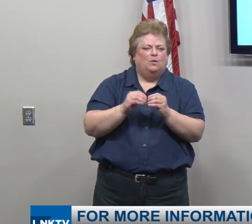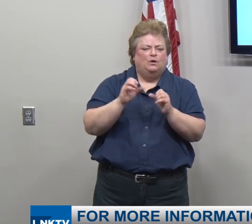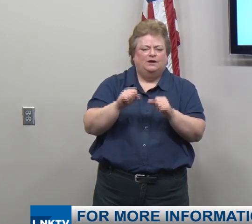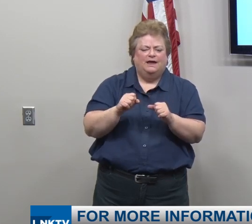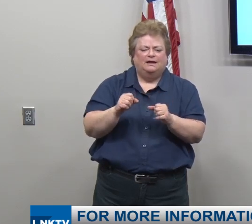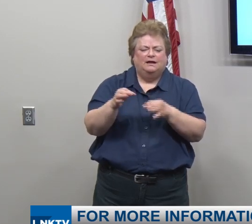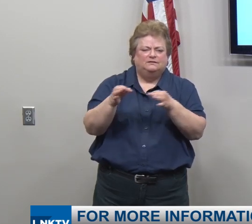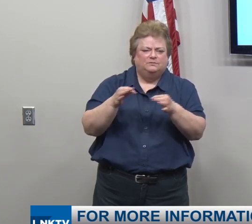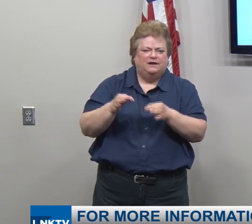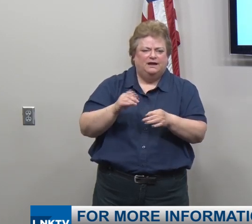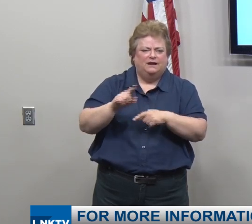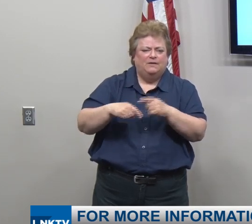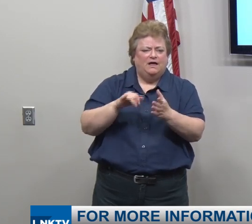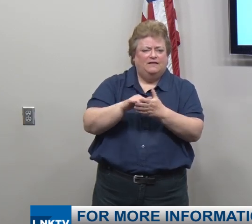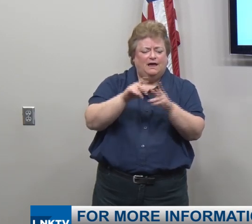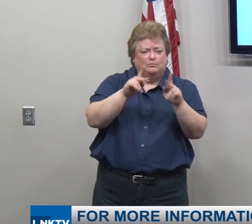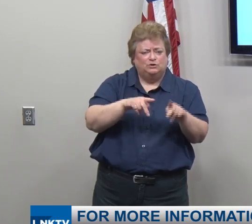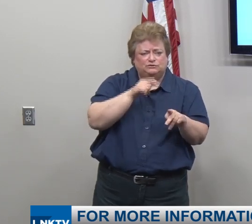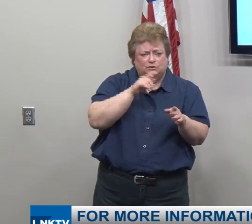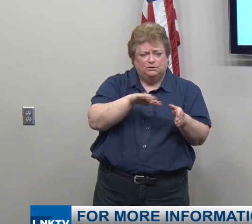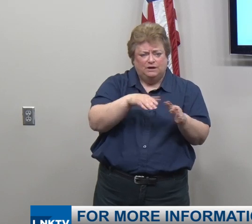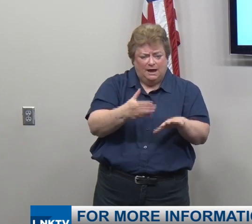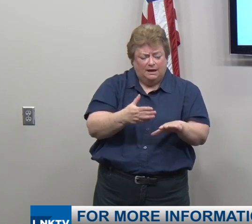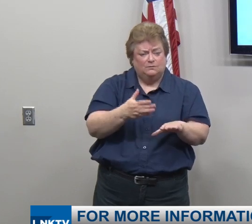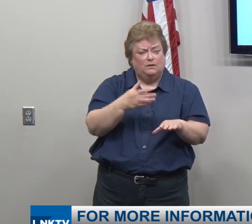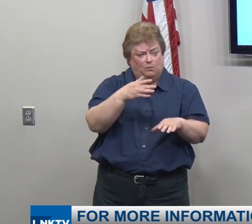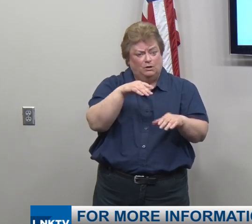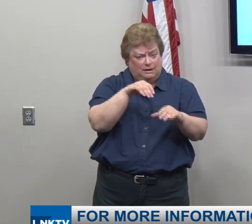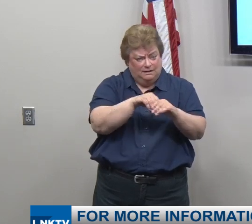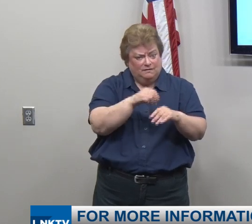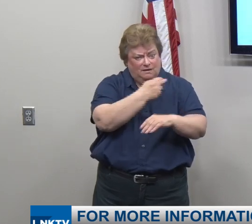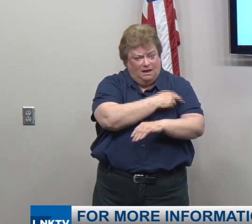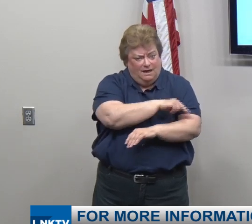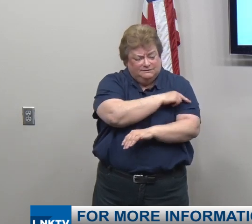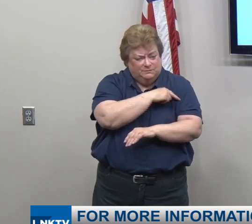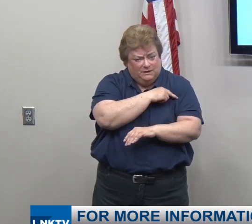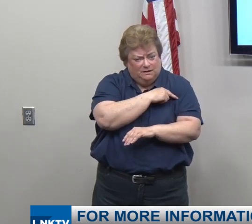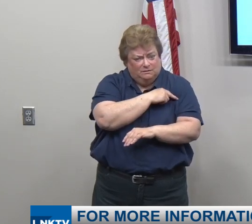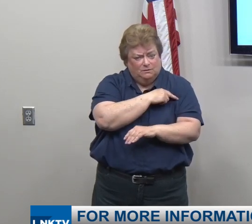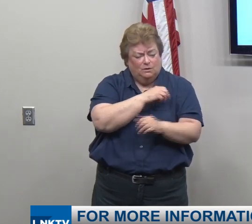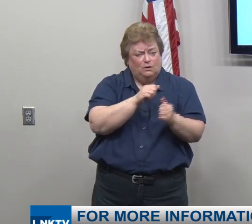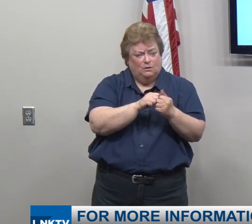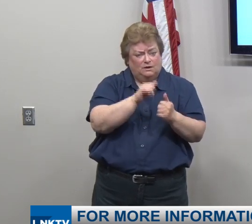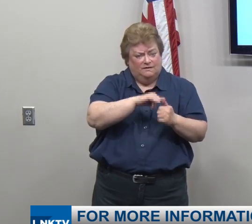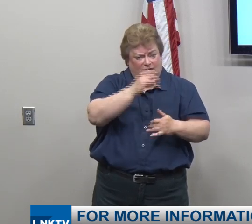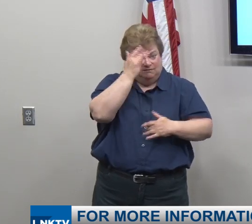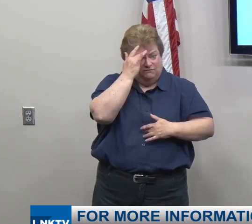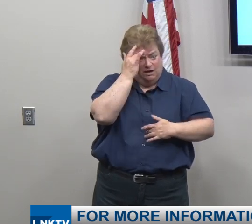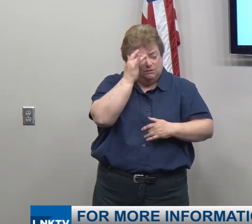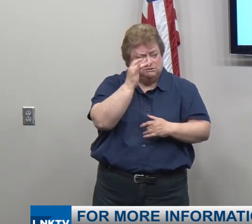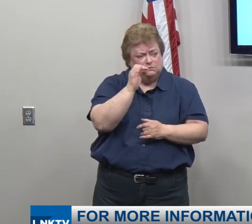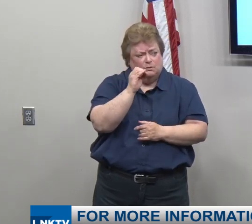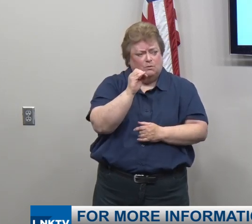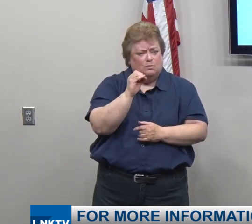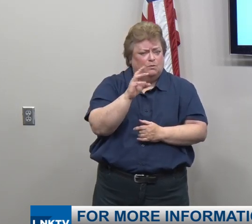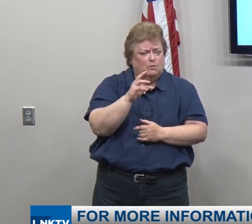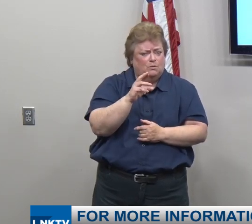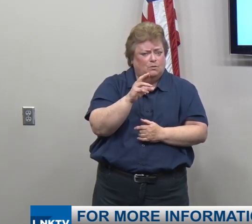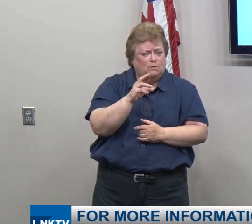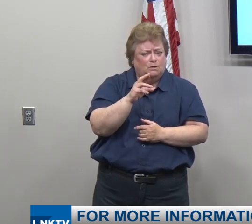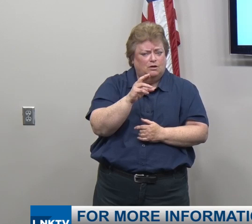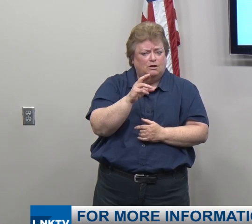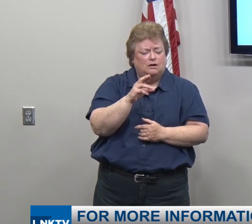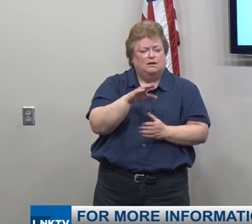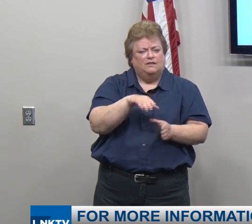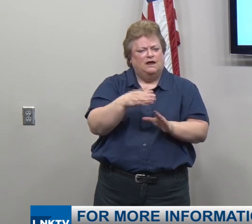who died? Had they been hospitalized with the virus, or